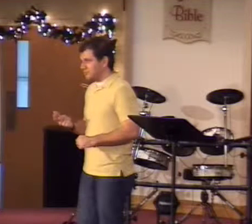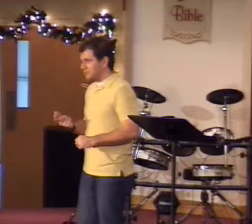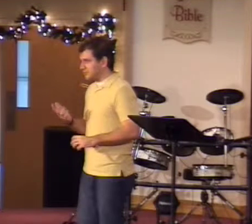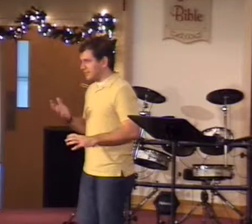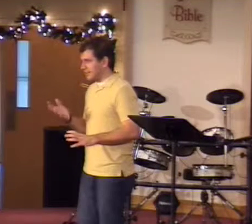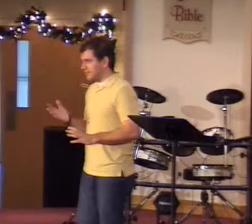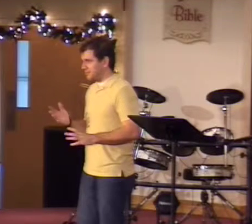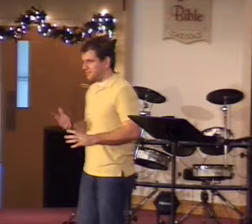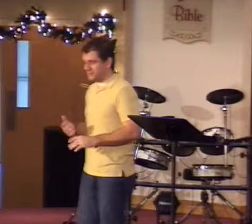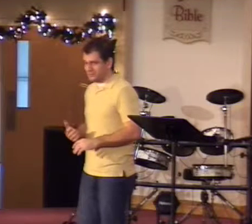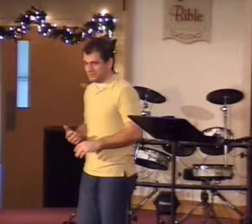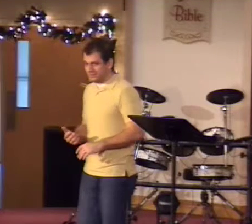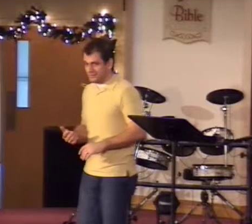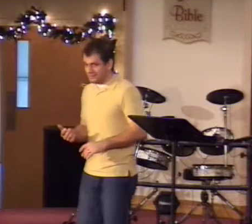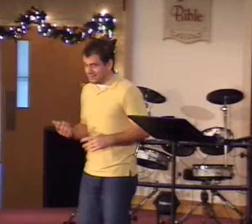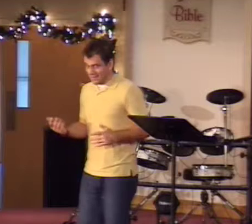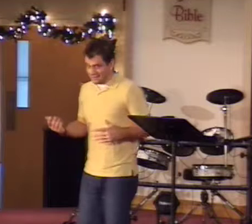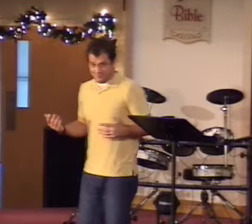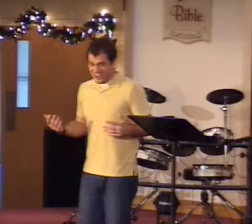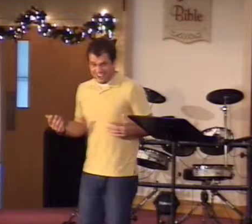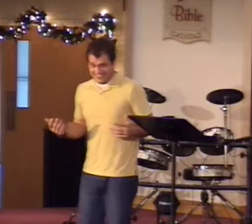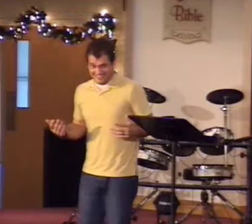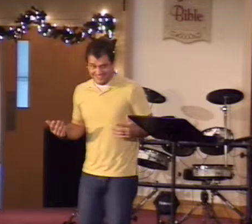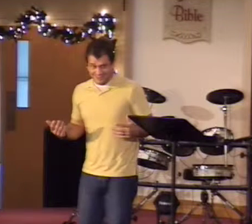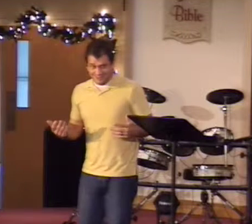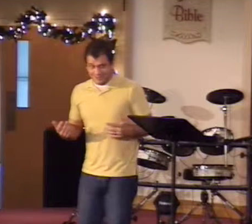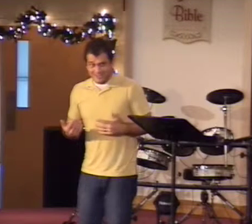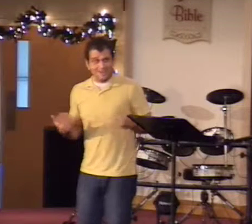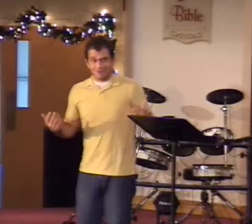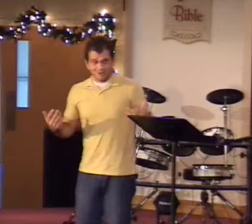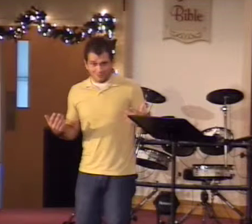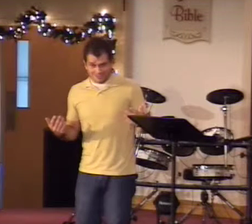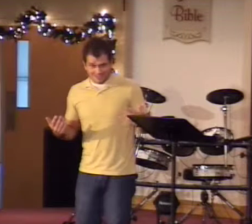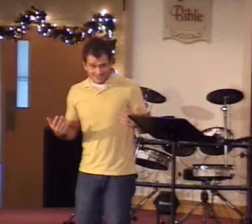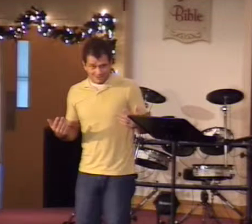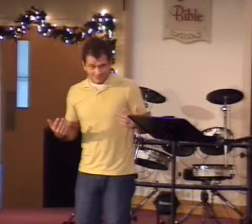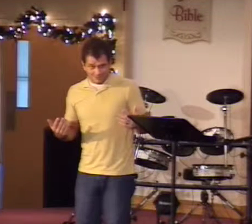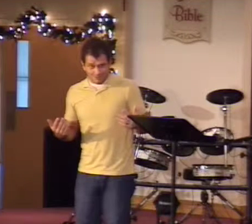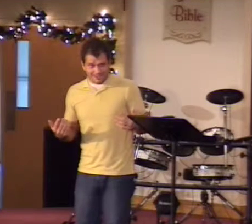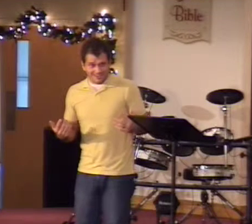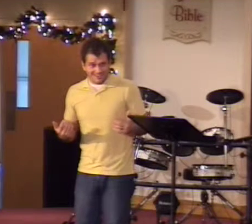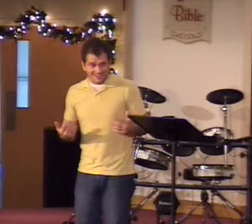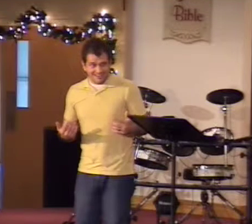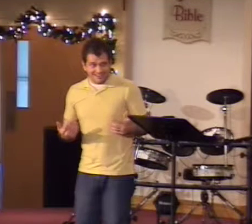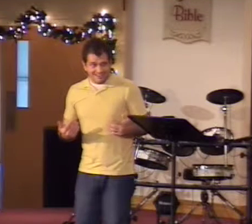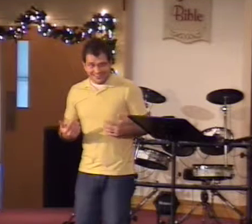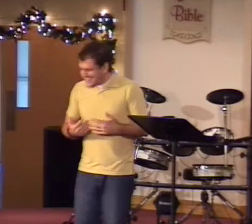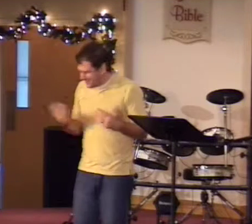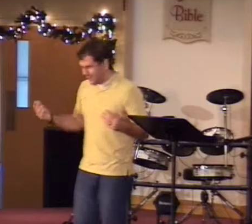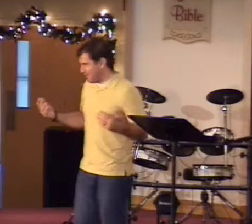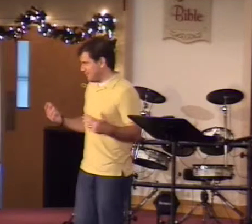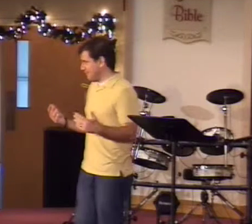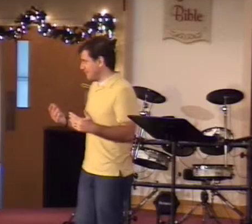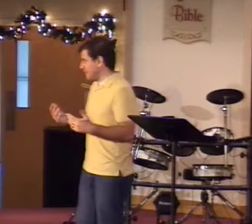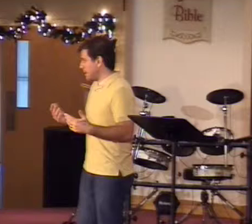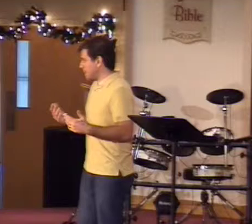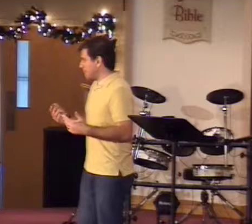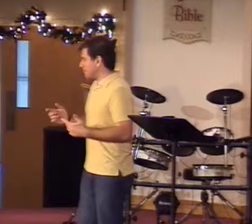old now, 14 and a half months old? And he's fine. You would never know he was in the NICU for a week. Never